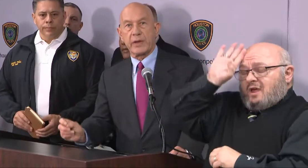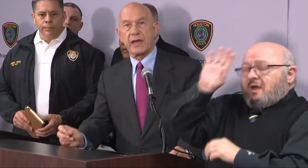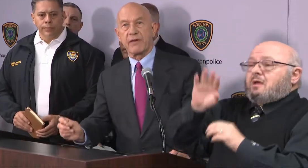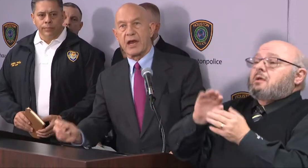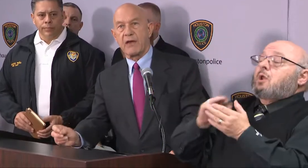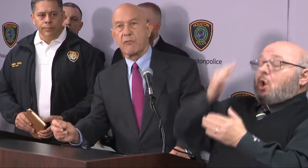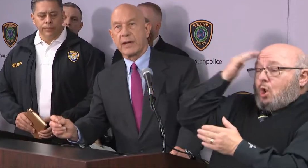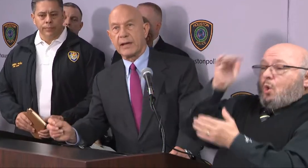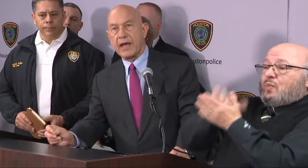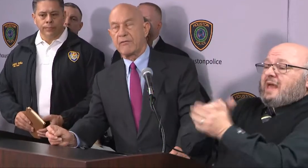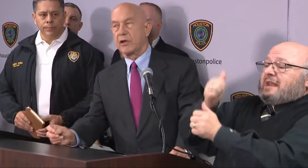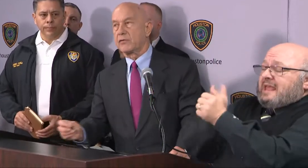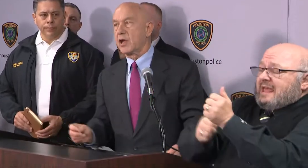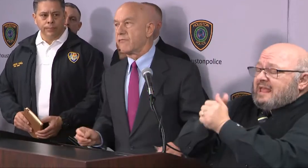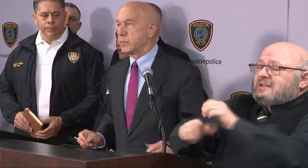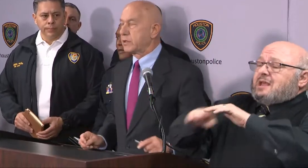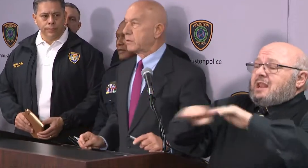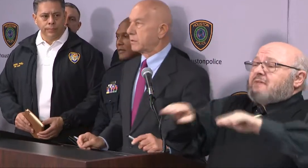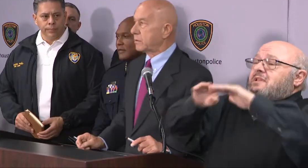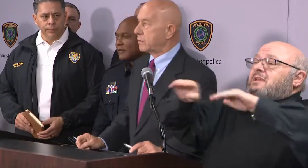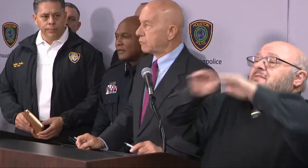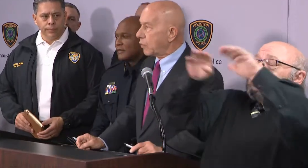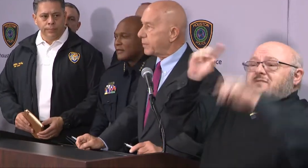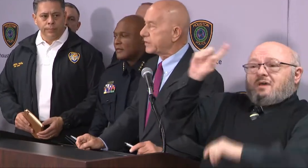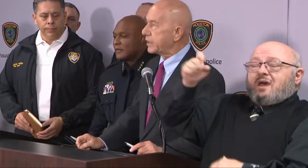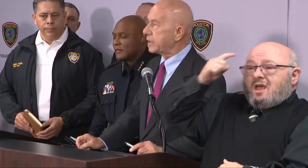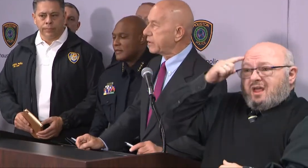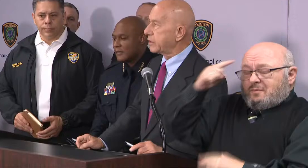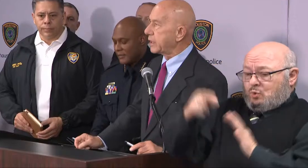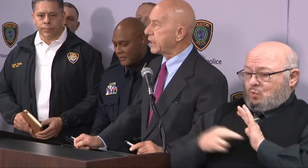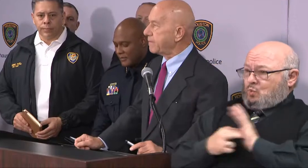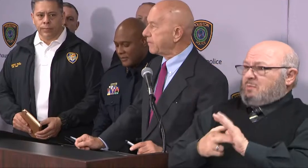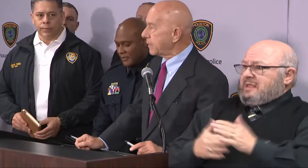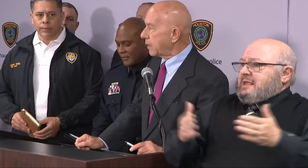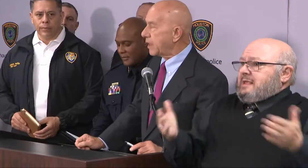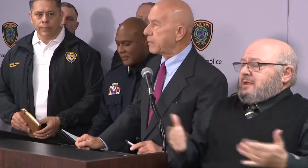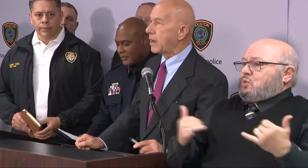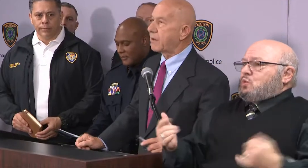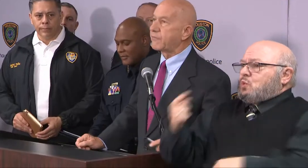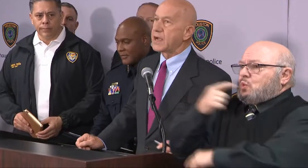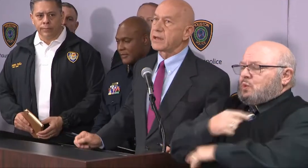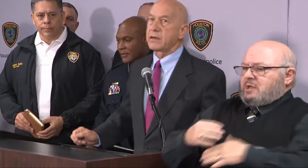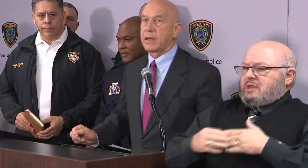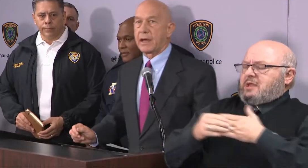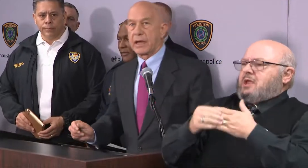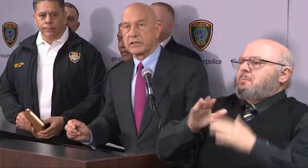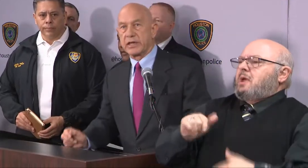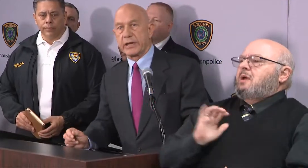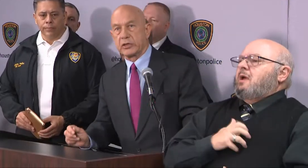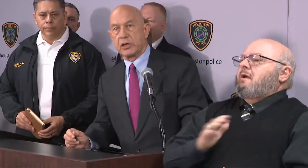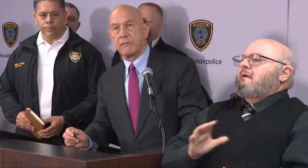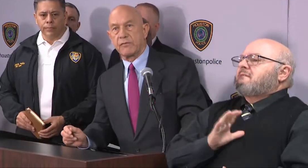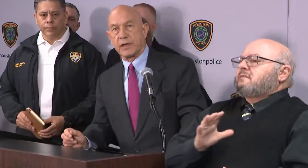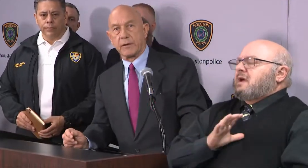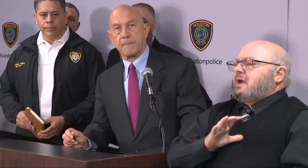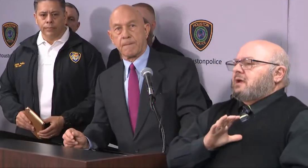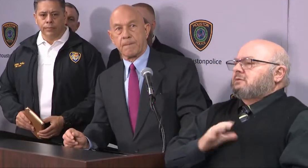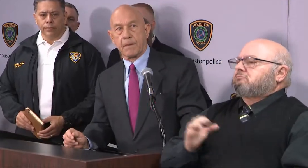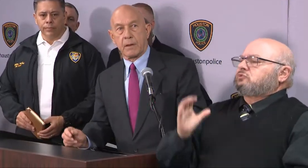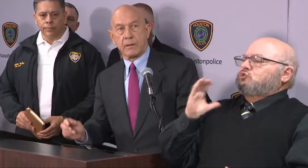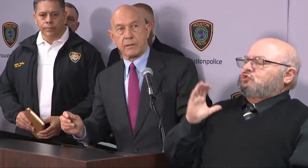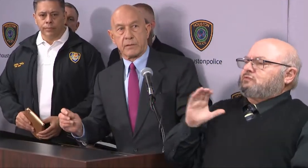know that we have every level of government represented here today, led by our fine, outstanding Chief